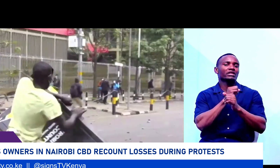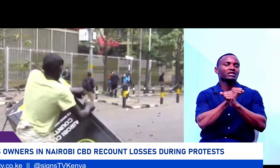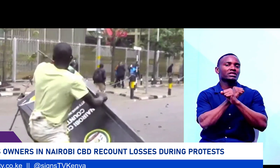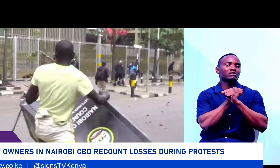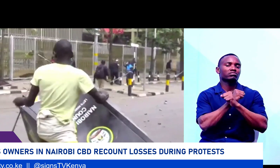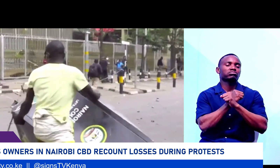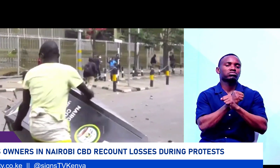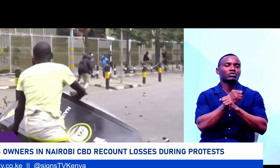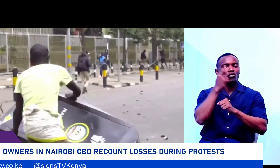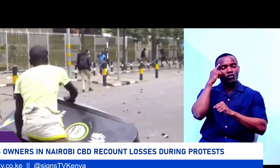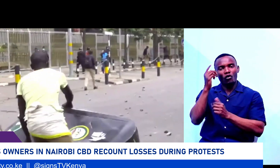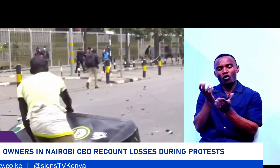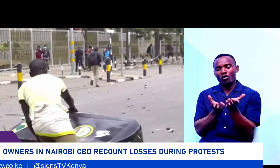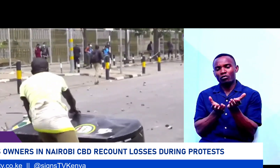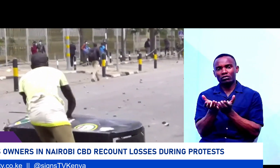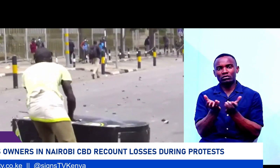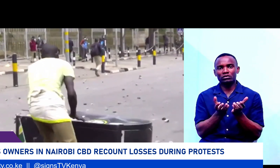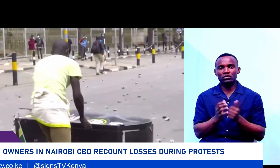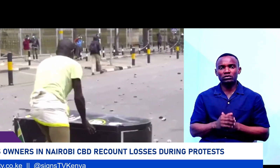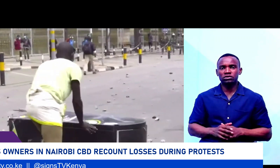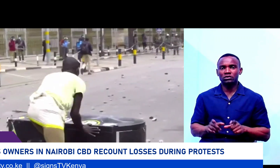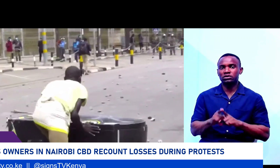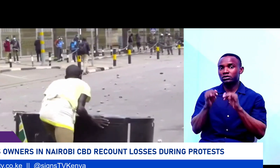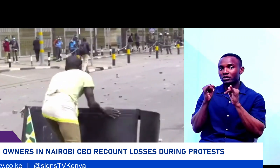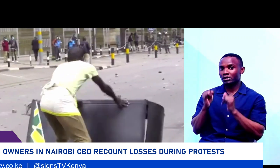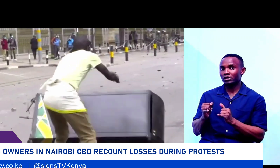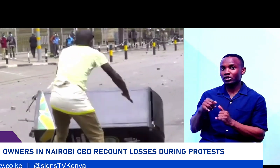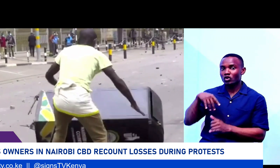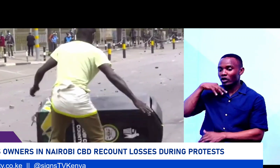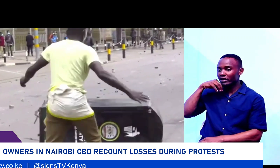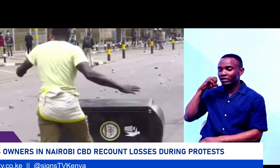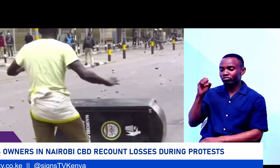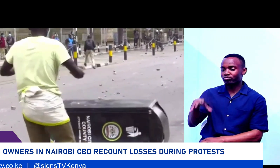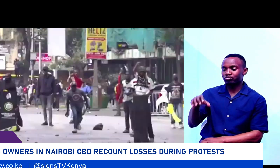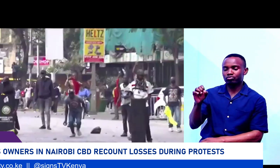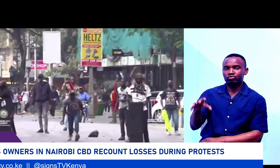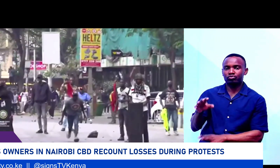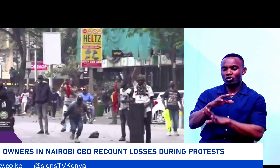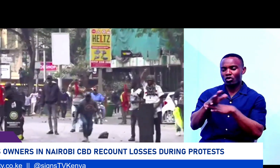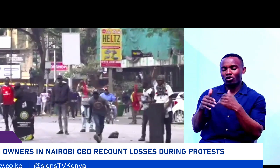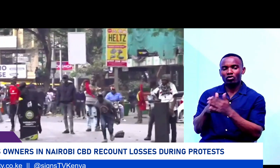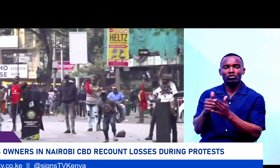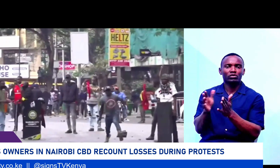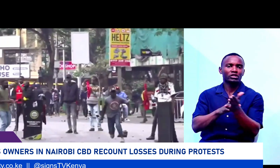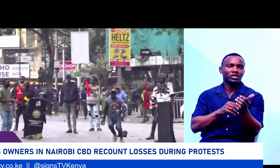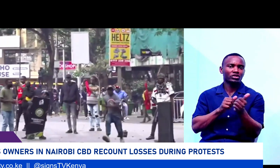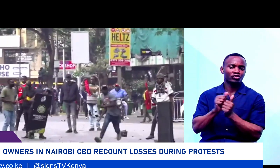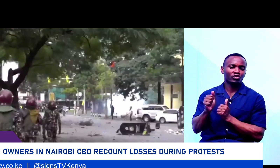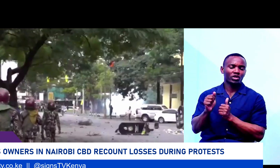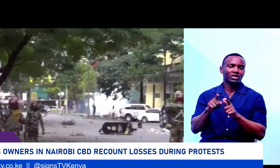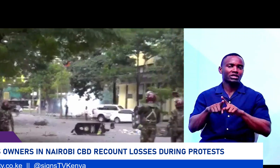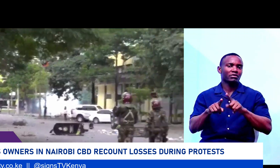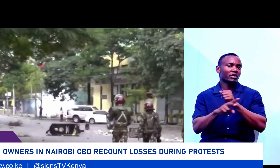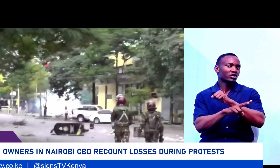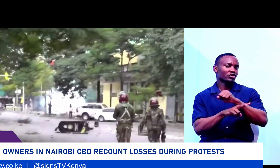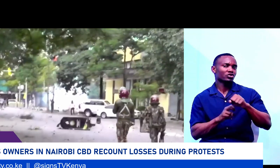Dustbin mpya ambazo tuliinstall within CBD. Many of them were destroyed and stolen, and they also destroyed